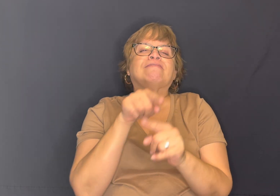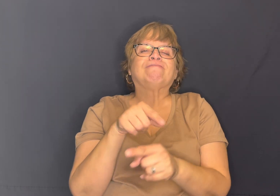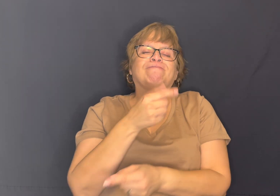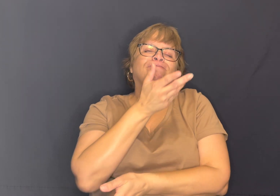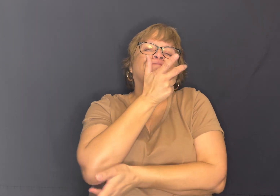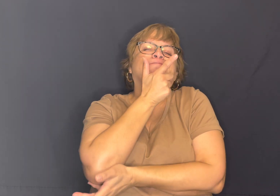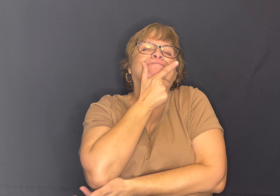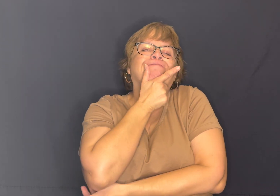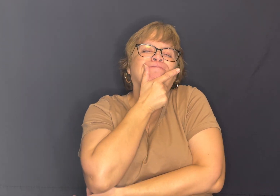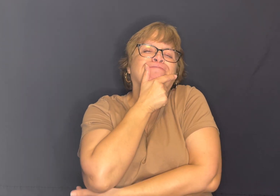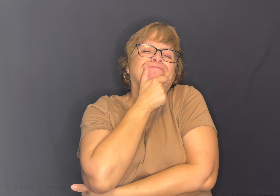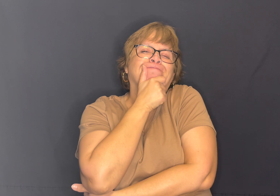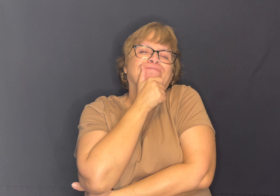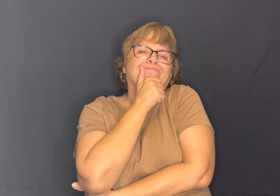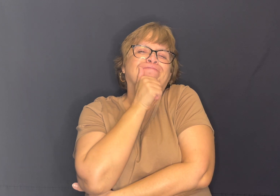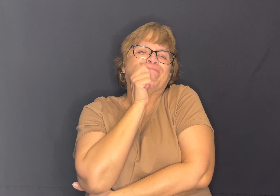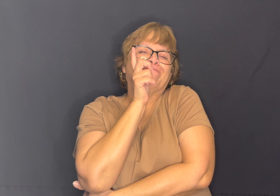I'm gonna wait for you to respond.